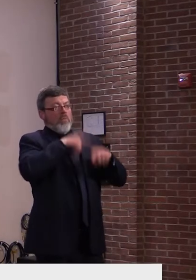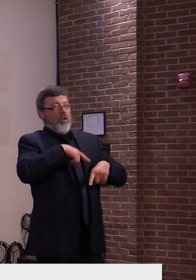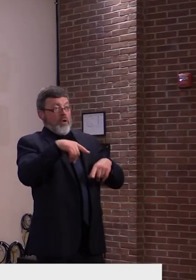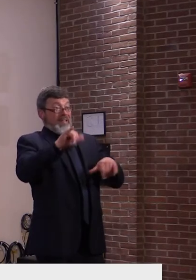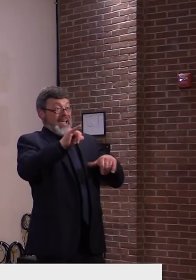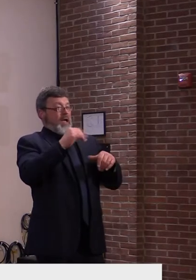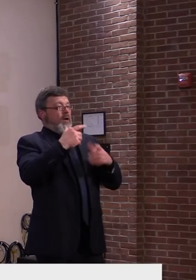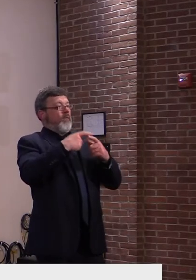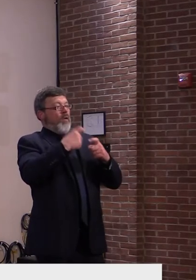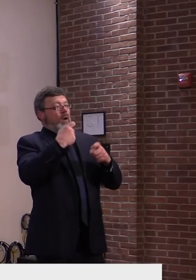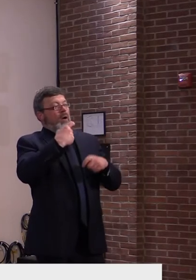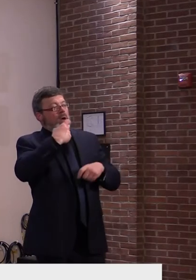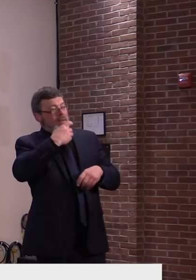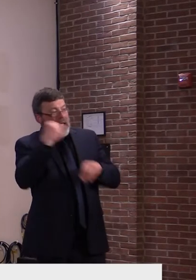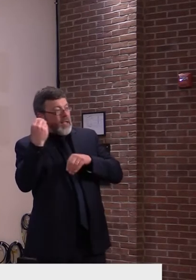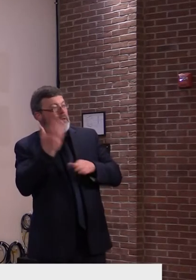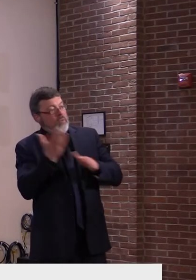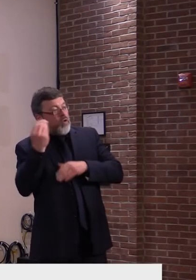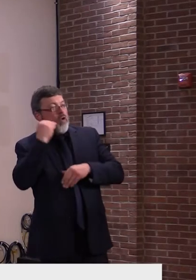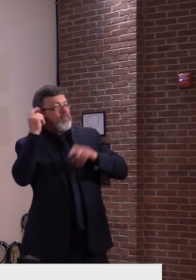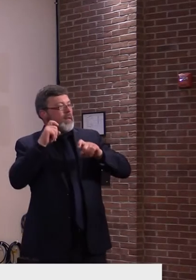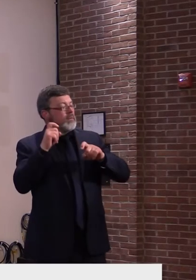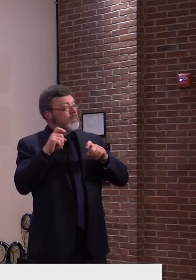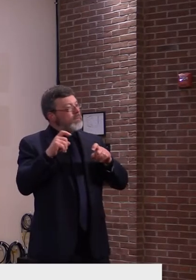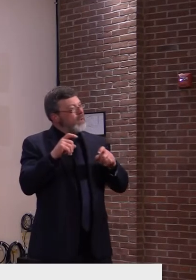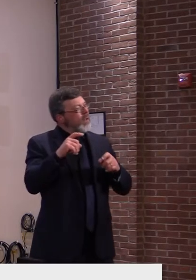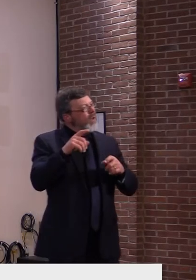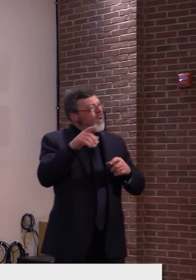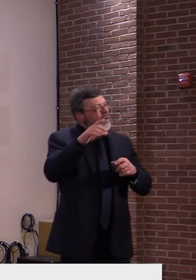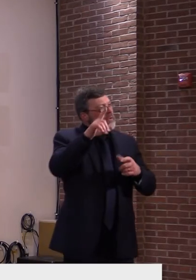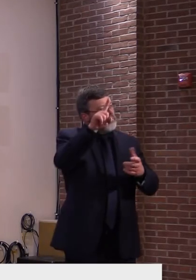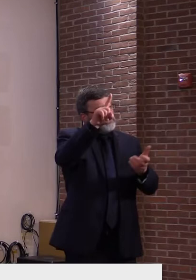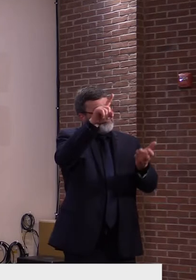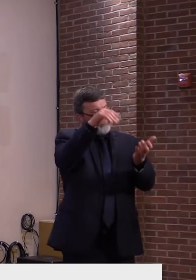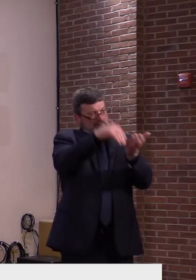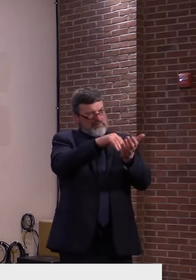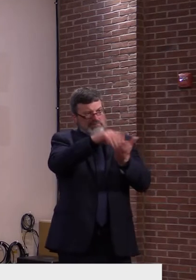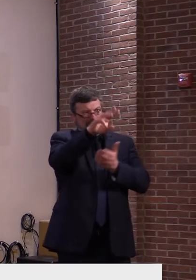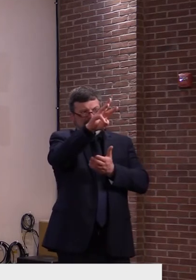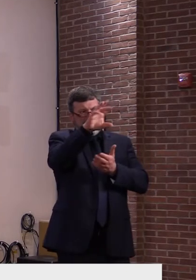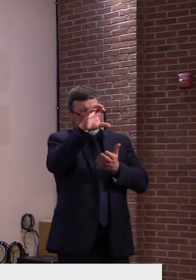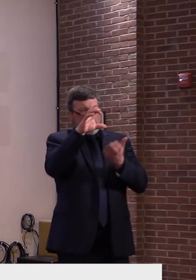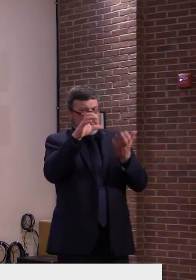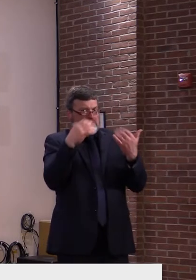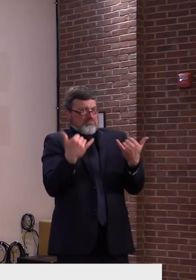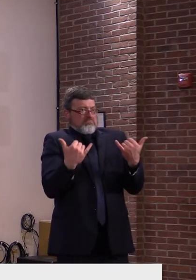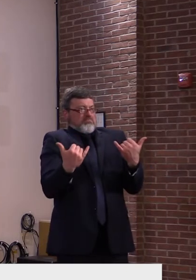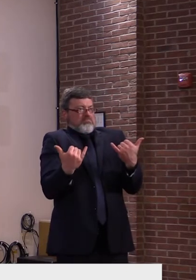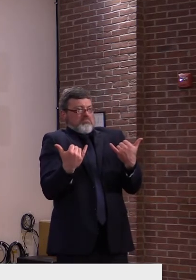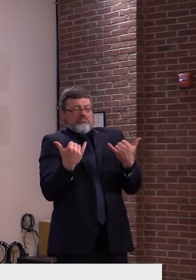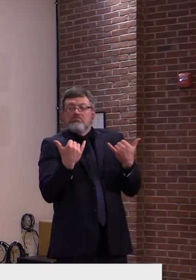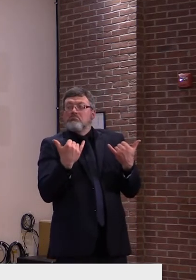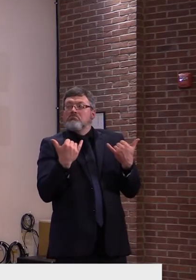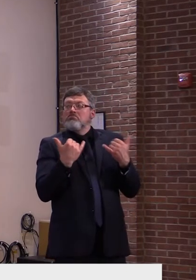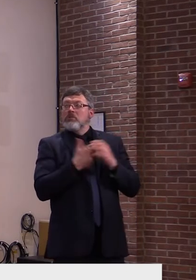1,622, of which about 1,100 were positive and 528 were negative.